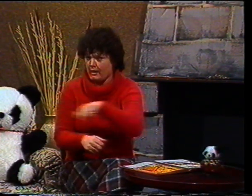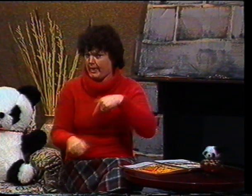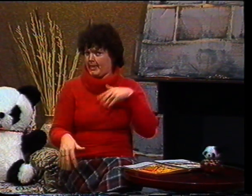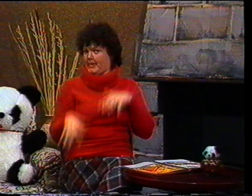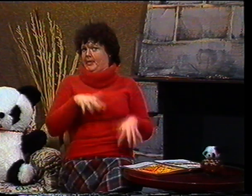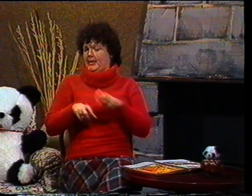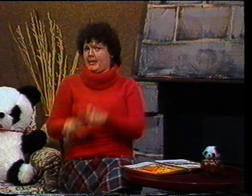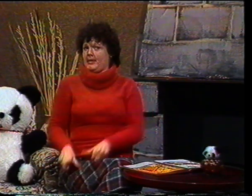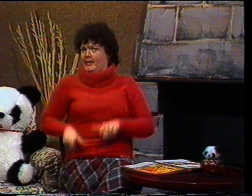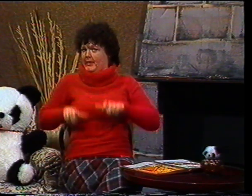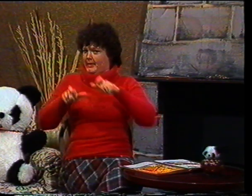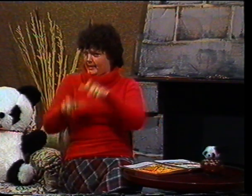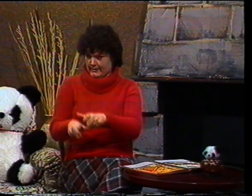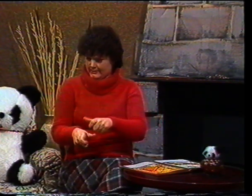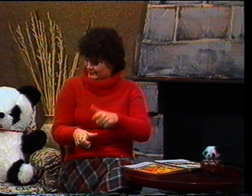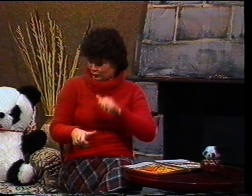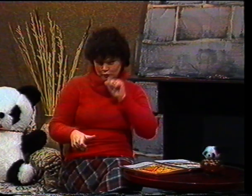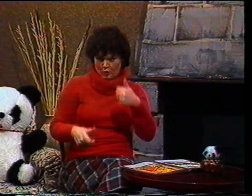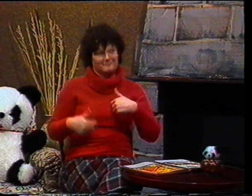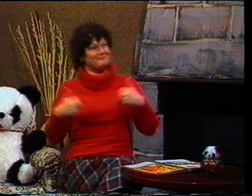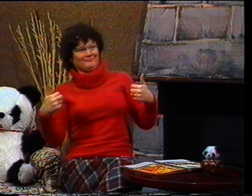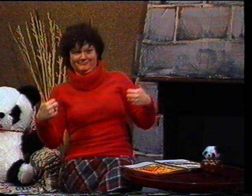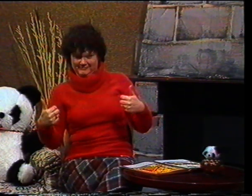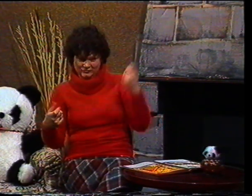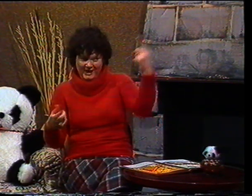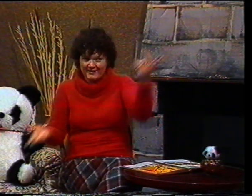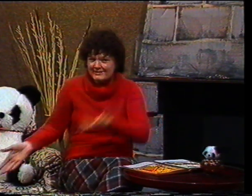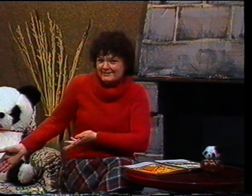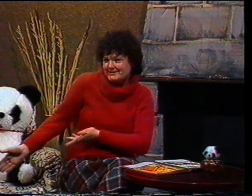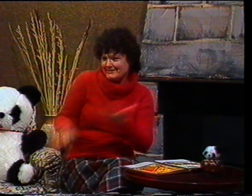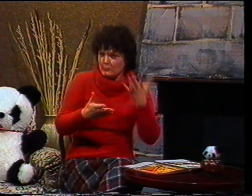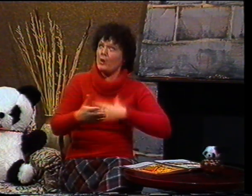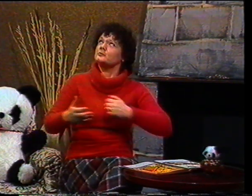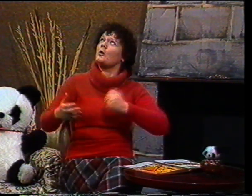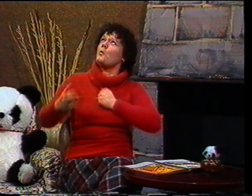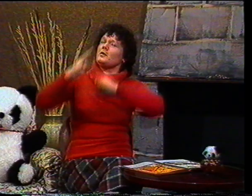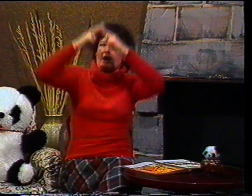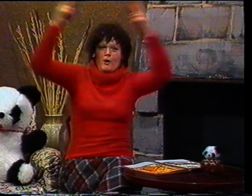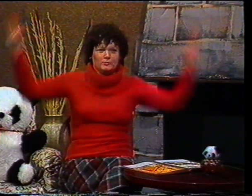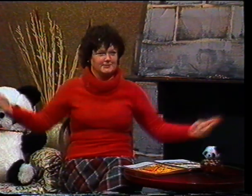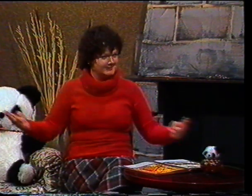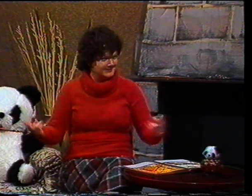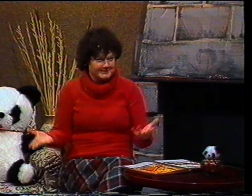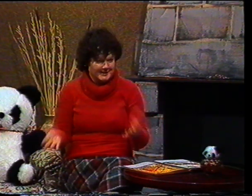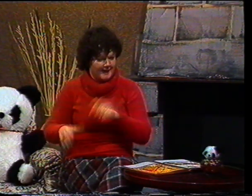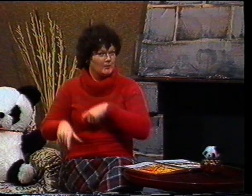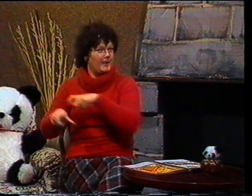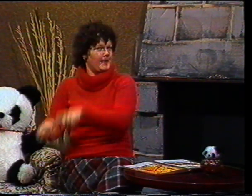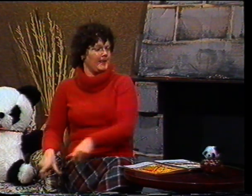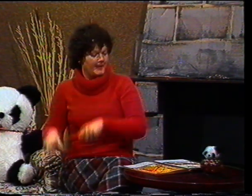When she is, it's really awkward and we're forced to stay down below. We don't feel comfortable. We'd much rather she was away, so we would have the house to